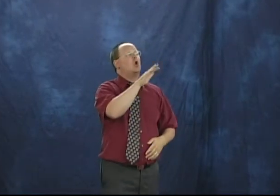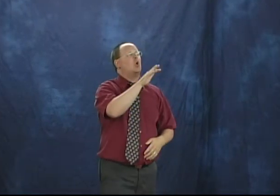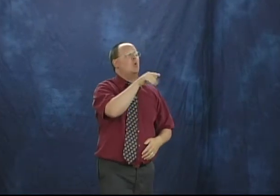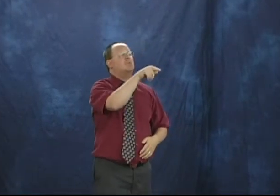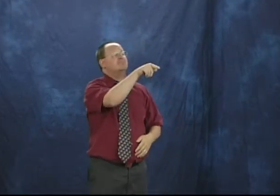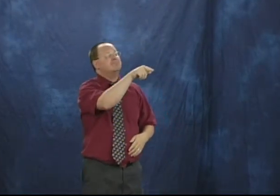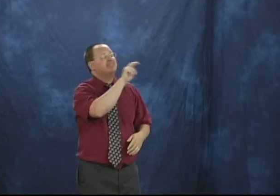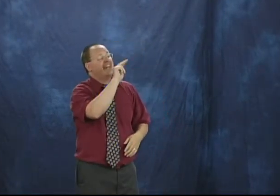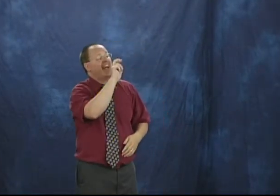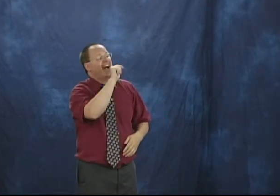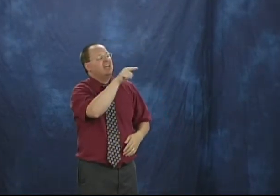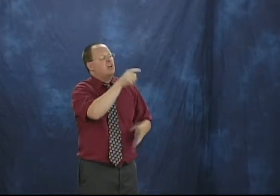and had caught nothing.